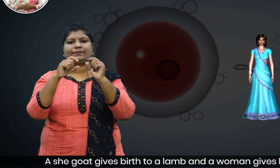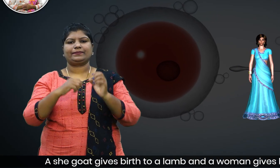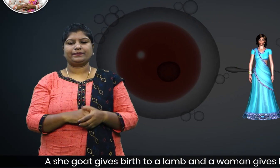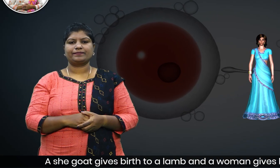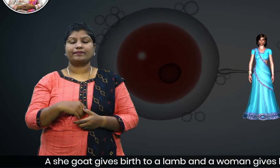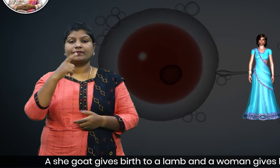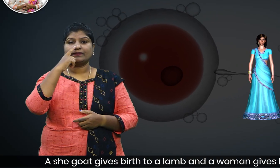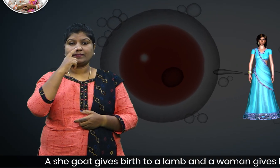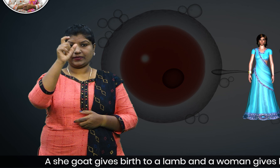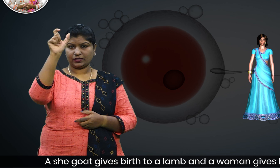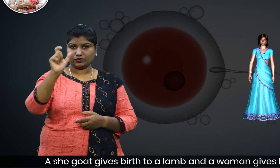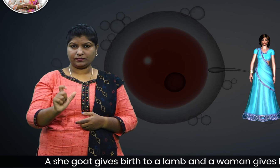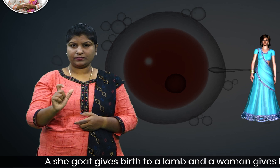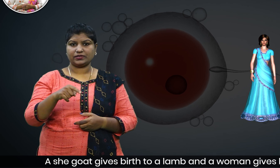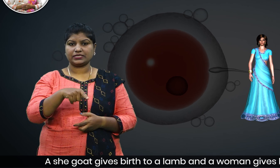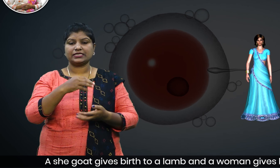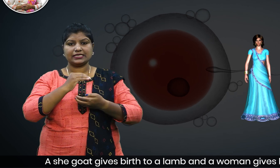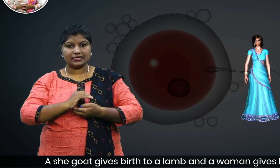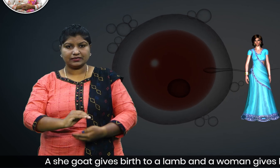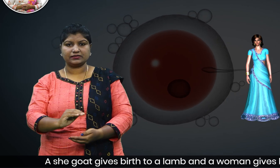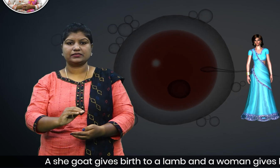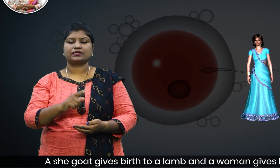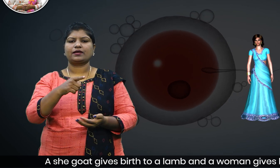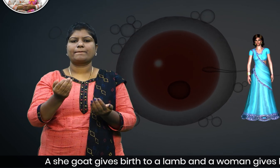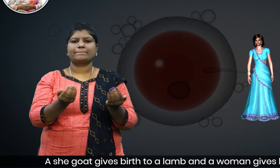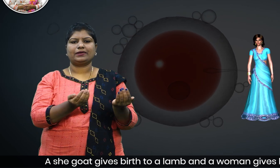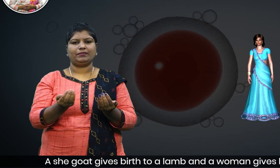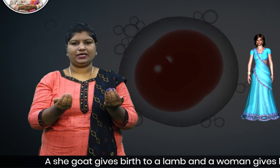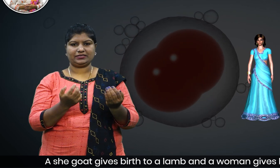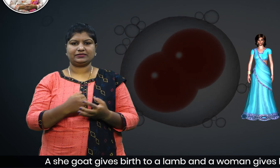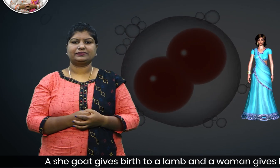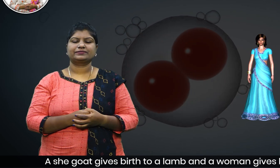and a woman gives birth to a baby.